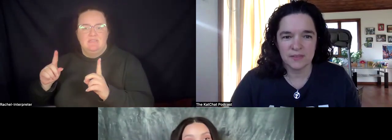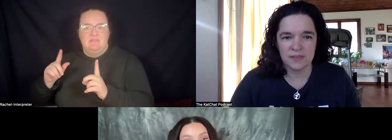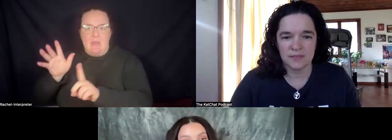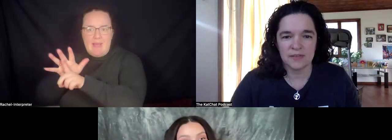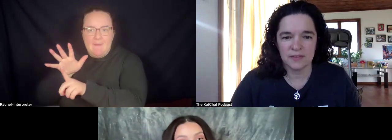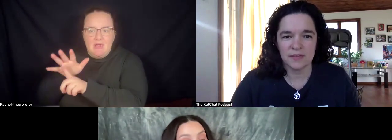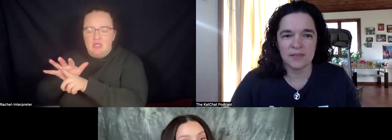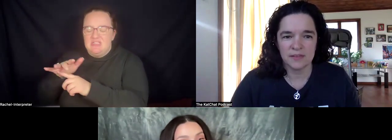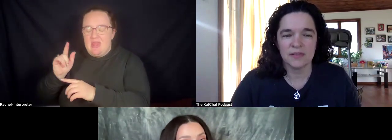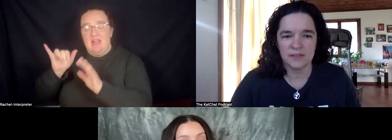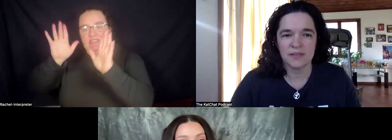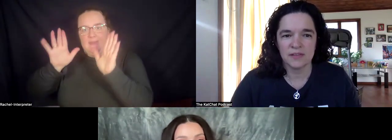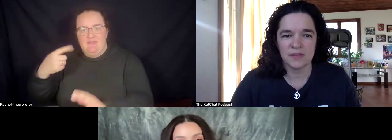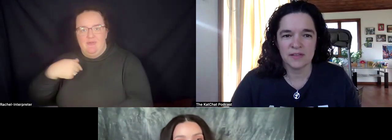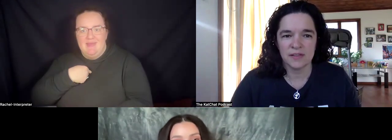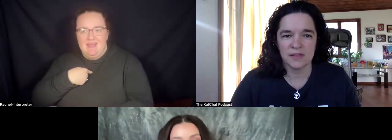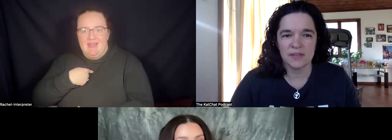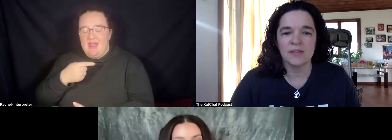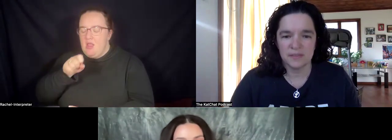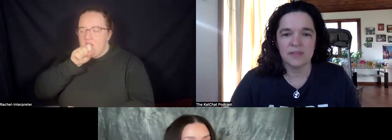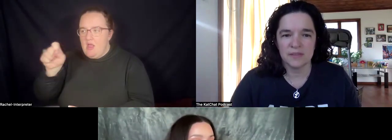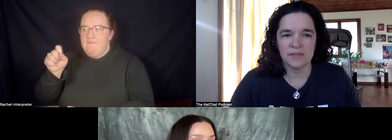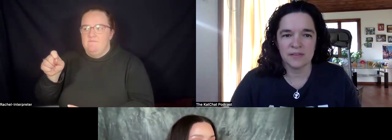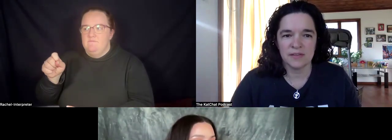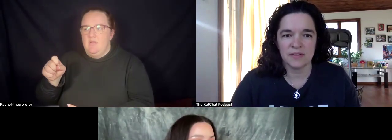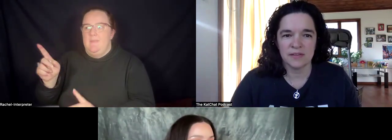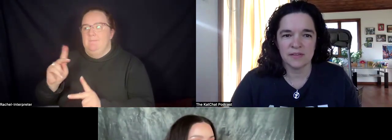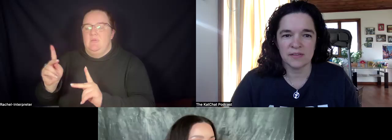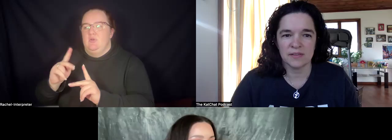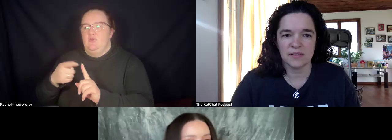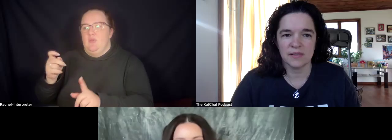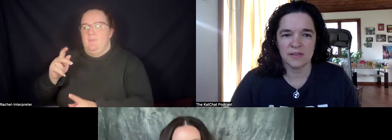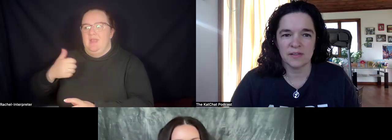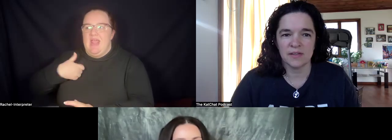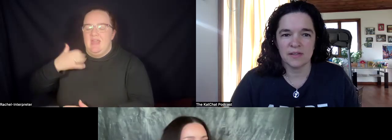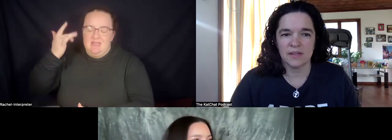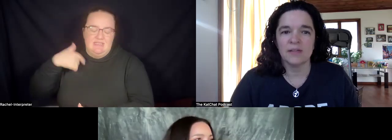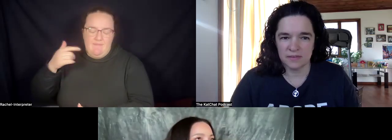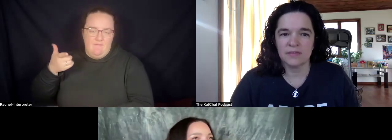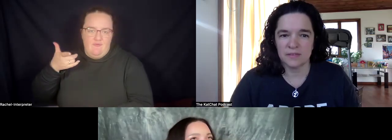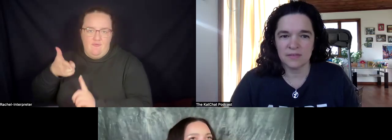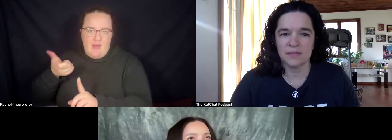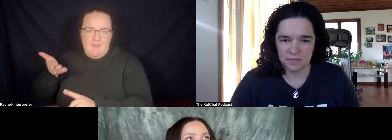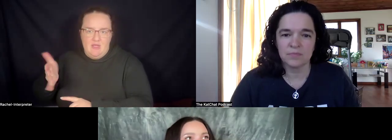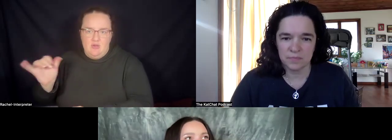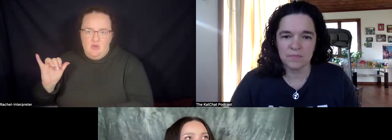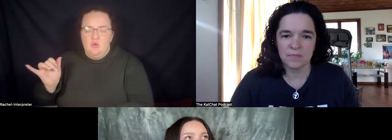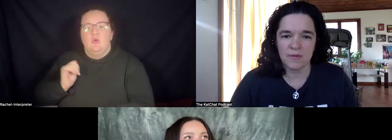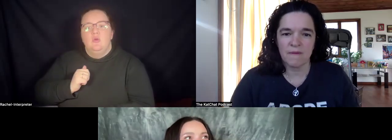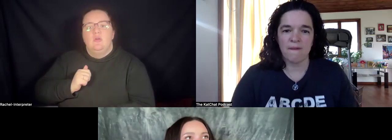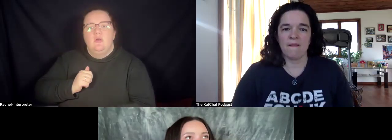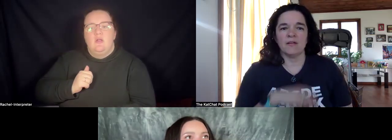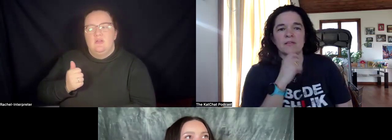that's amazing to me. I always love homegrown talent going out. So definitely there's a few on like the gent side. Like